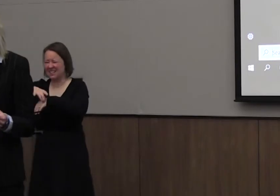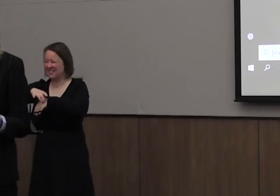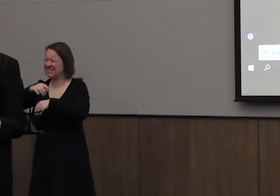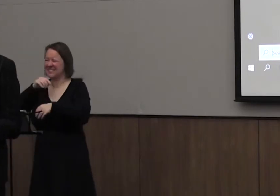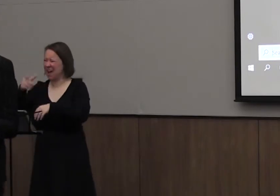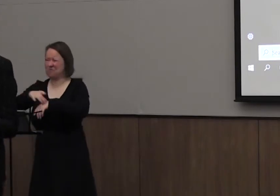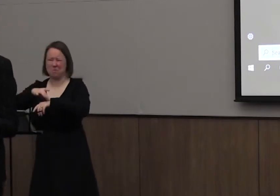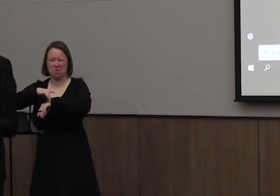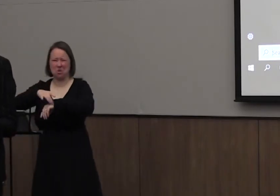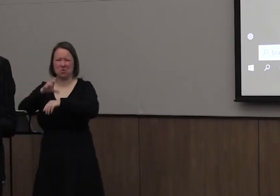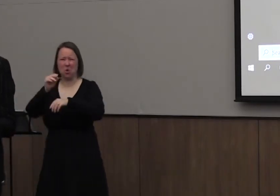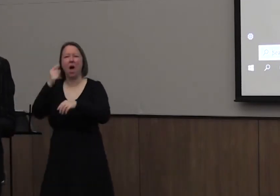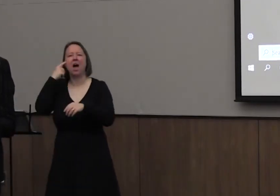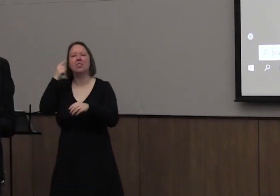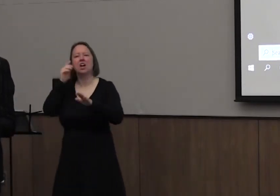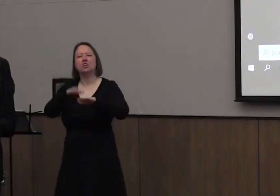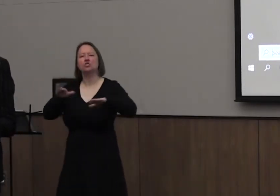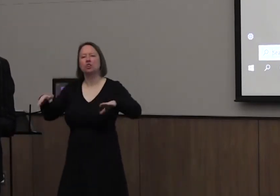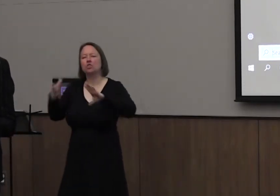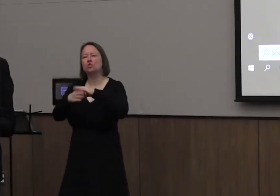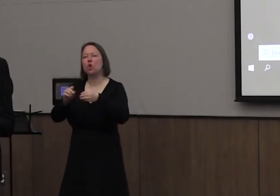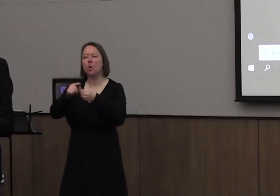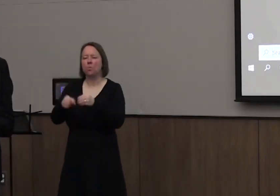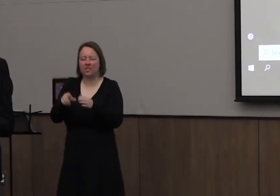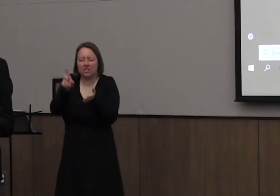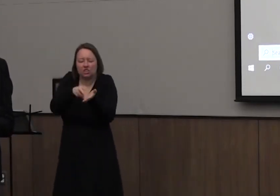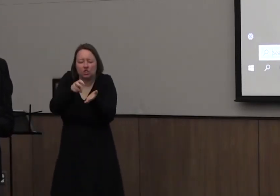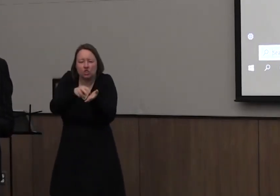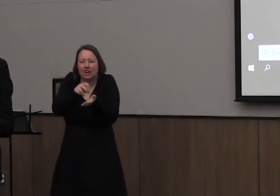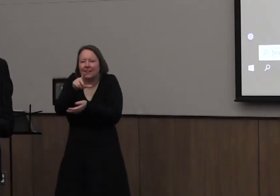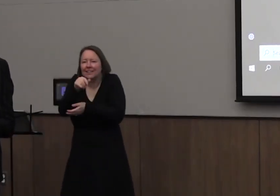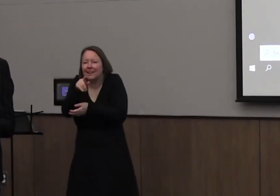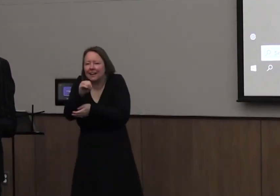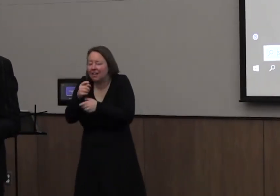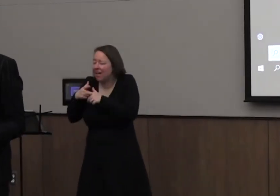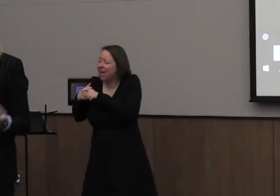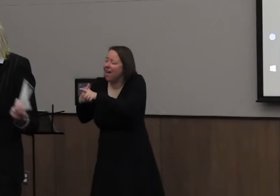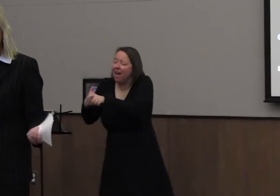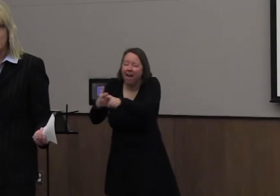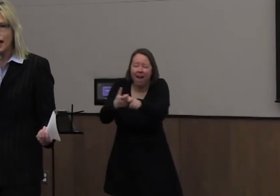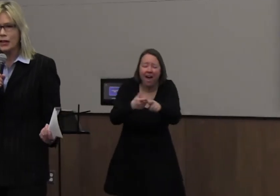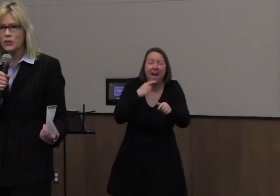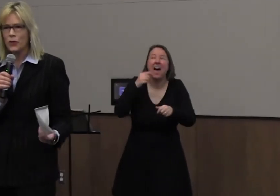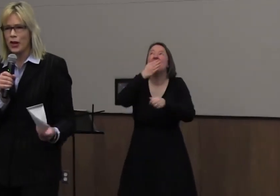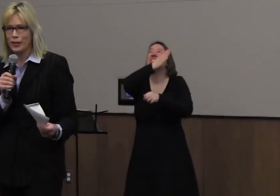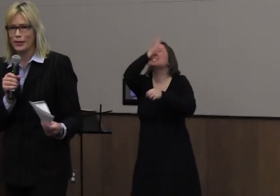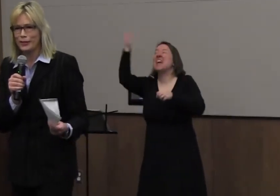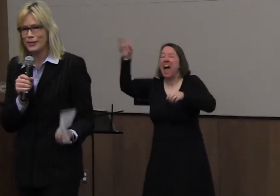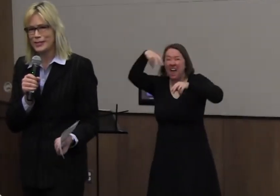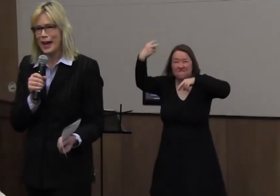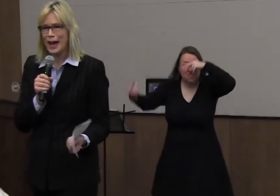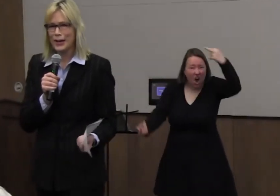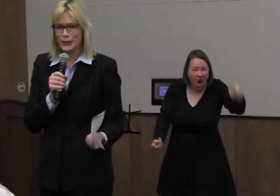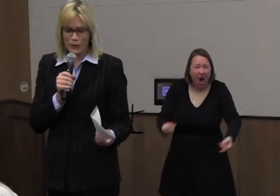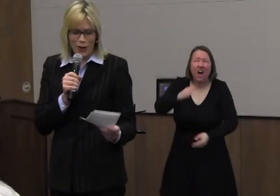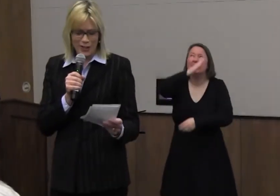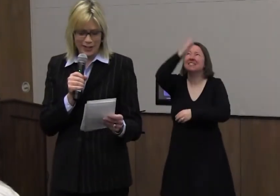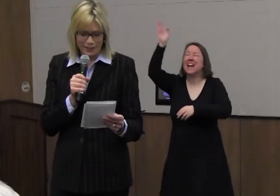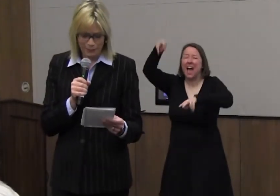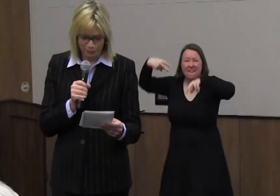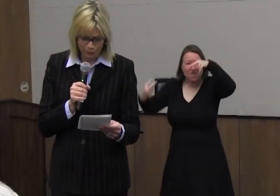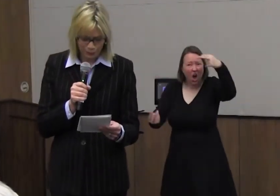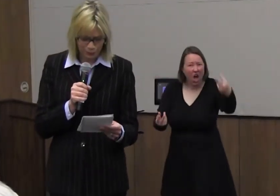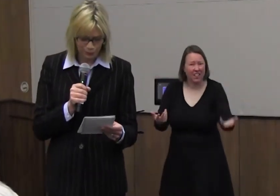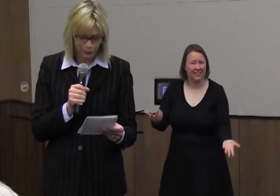I thought of the childhood fairy tale with Chicken Little running around the town screaming, the sky is falling, the sky is